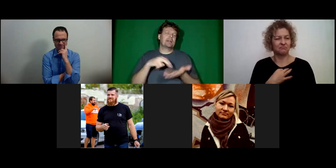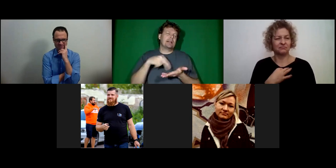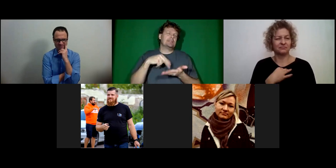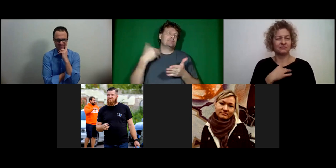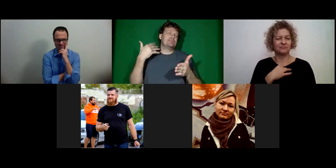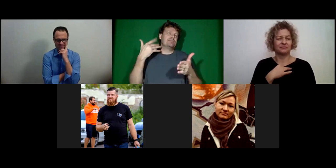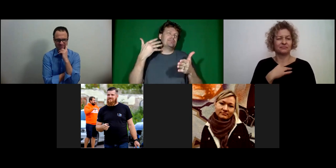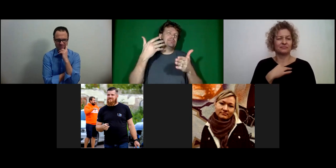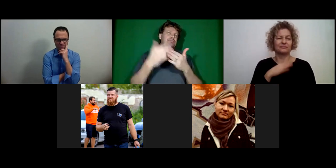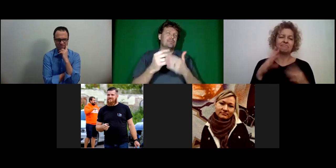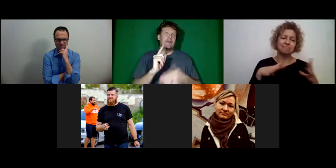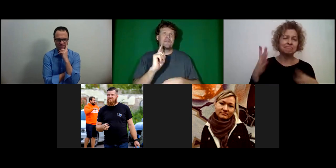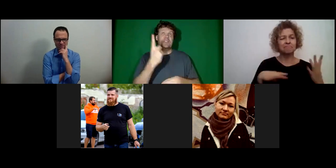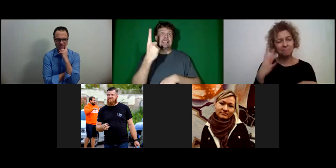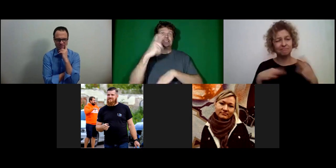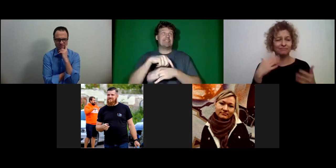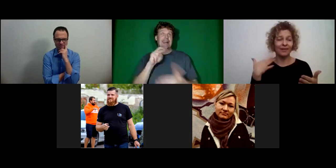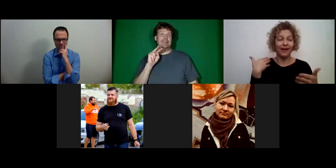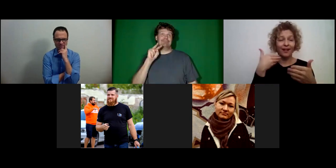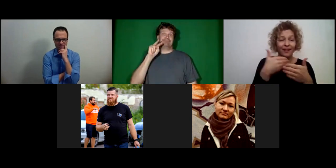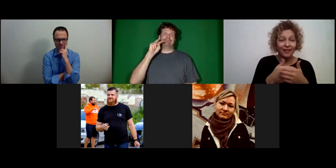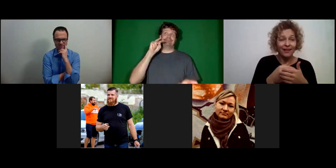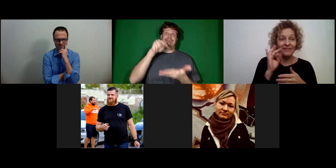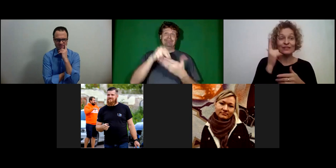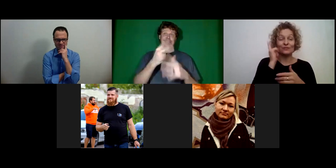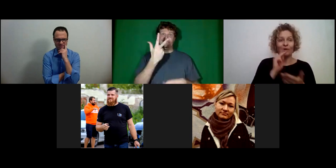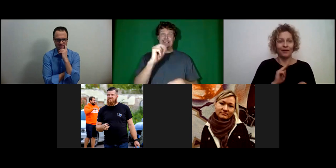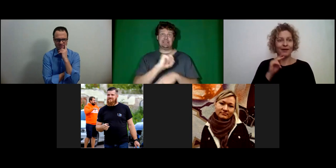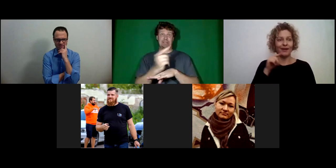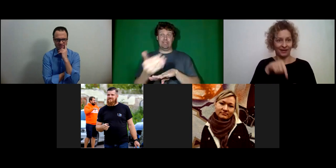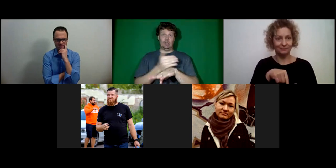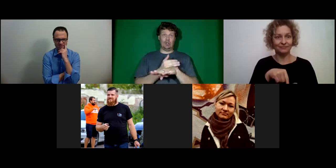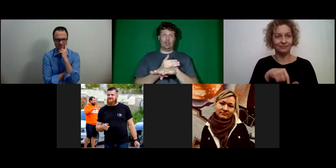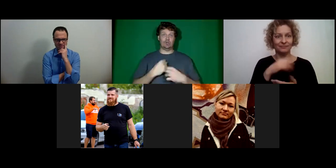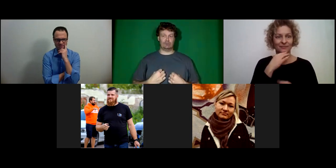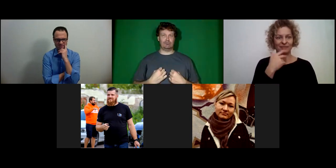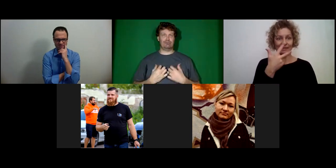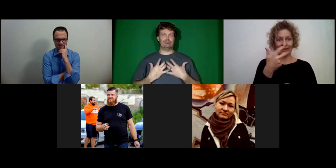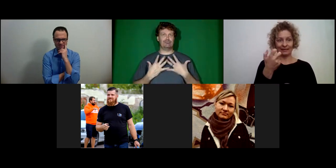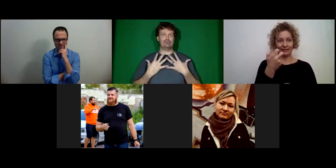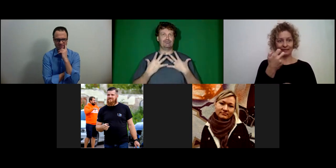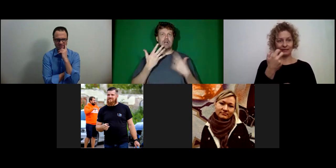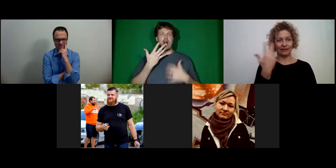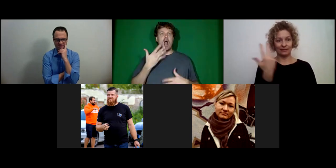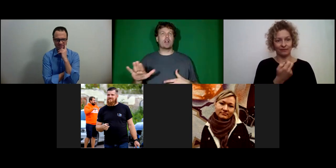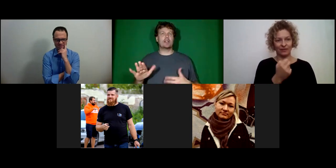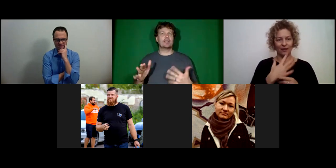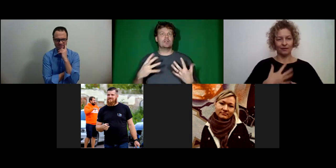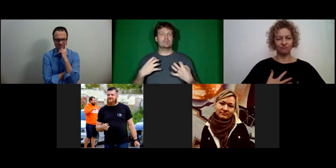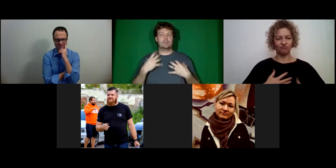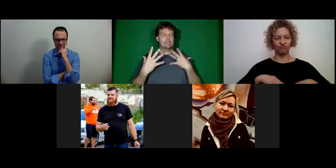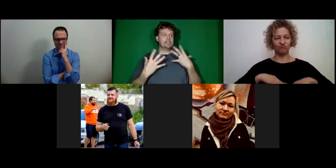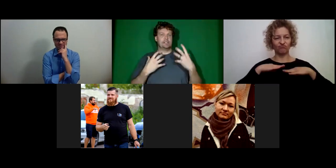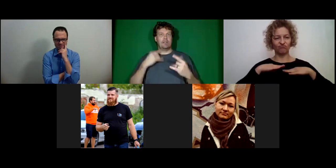That's what I thought. So I trained and I trained. And the first time I got on stage, 30 minutes before, I started to